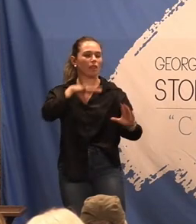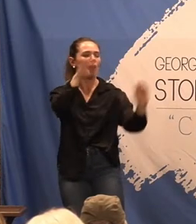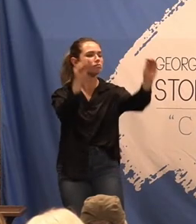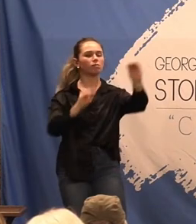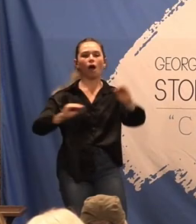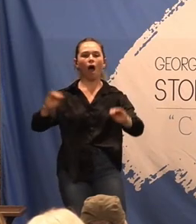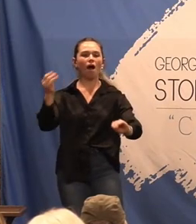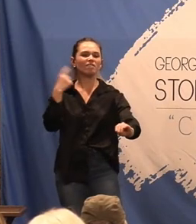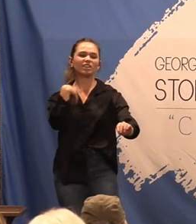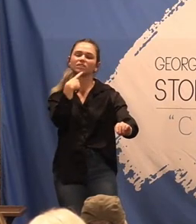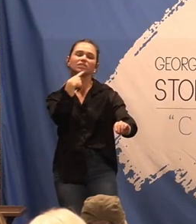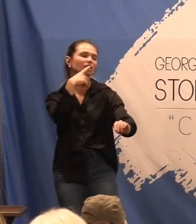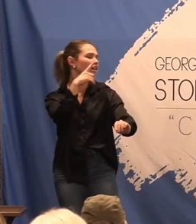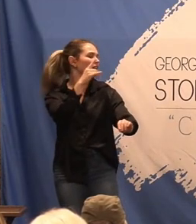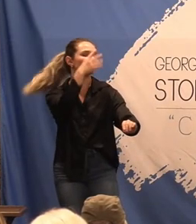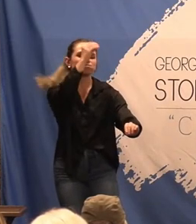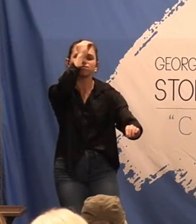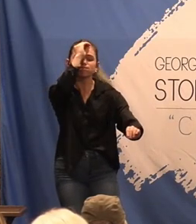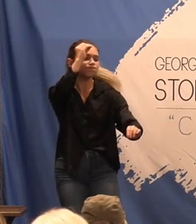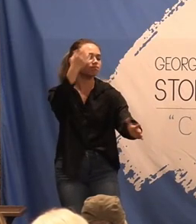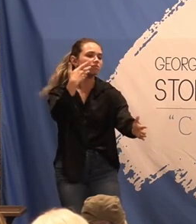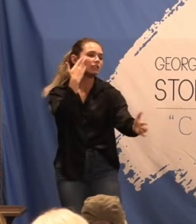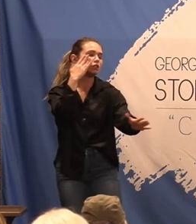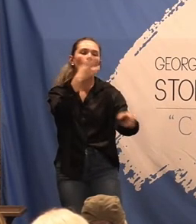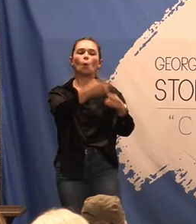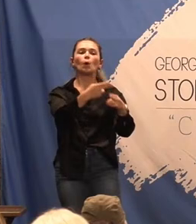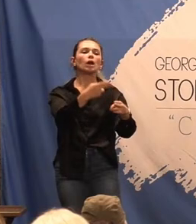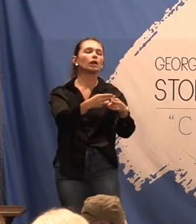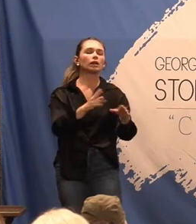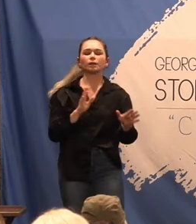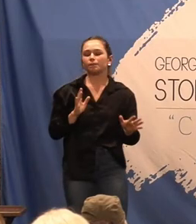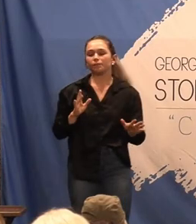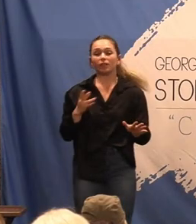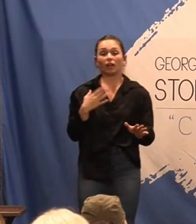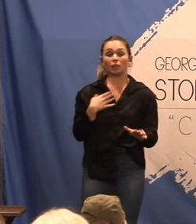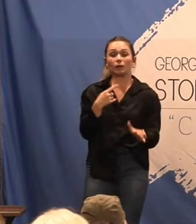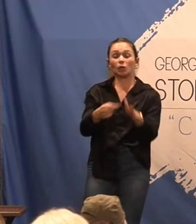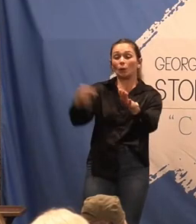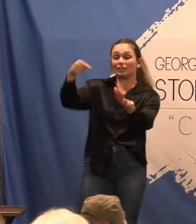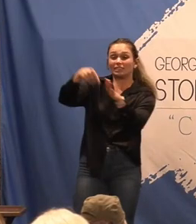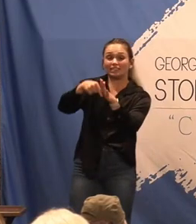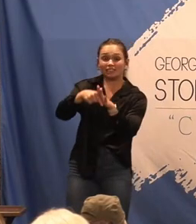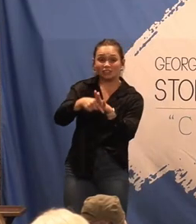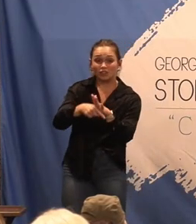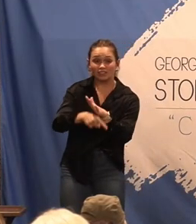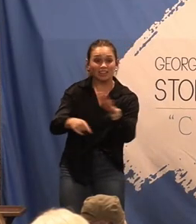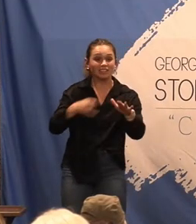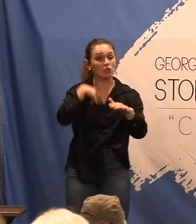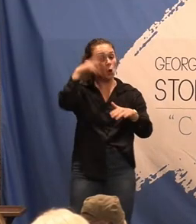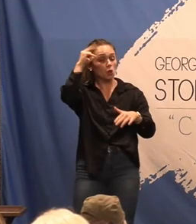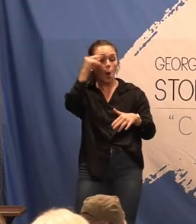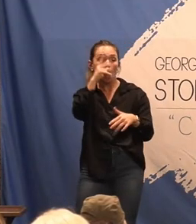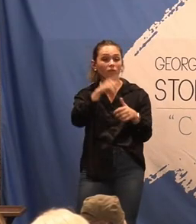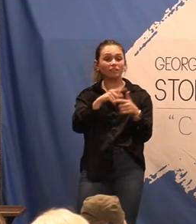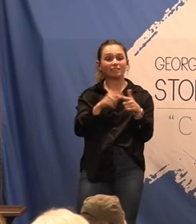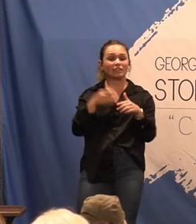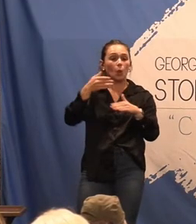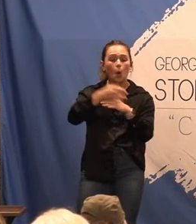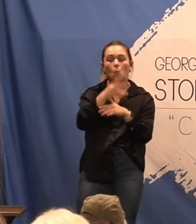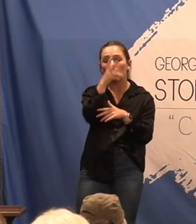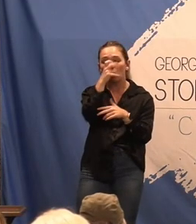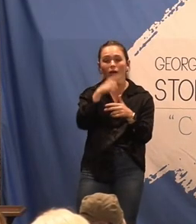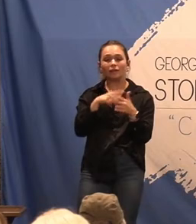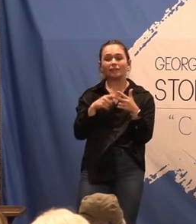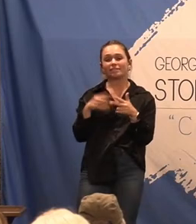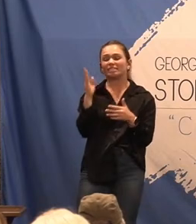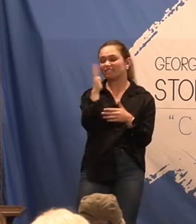amours to croak out their ignorance of the old lady's name. And since we're going into detail here, neither did the horseflies, the wood ants, the stink bugs, the